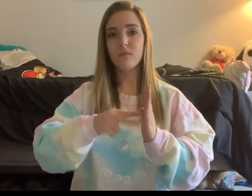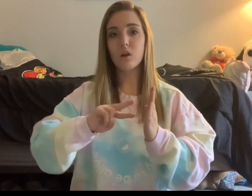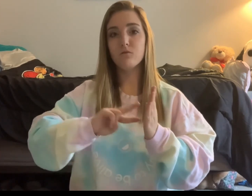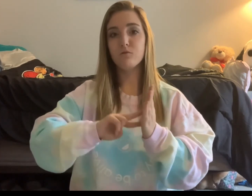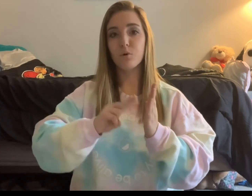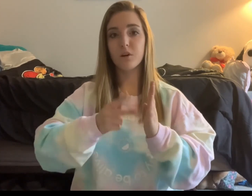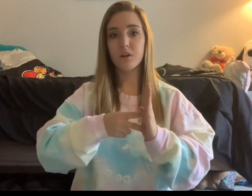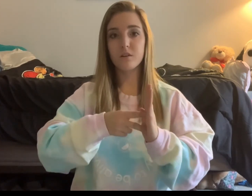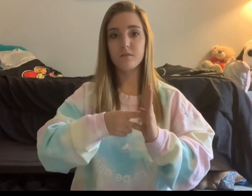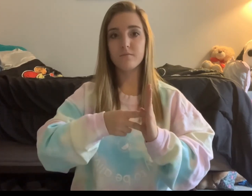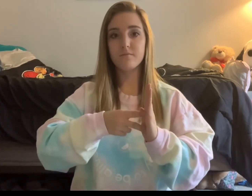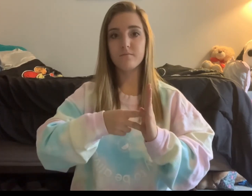Fork.